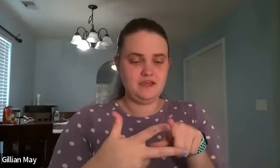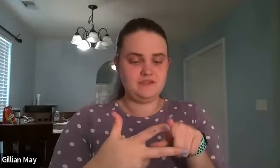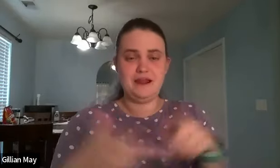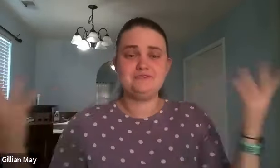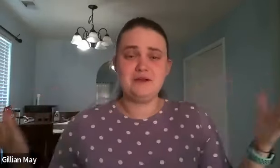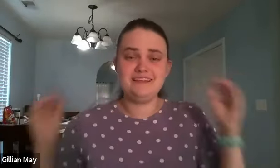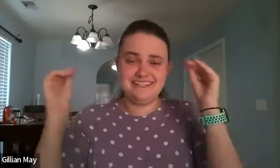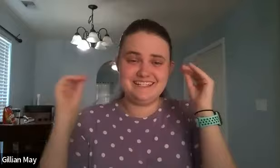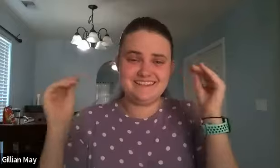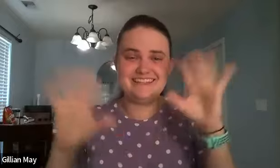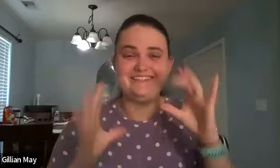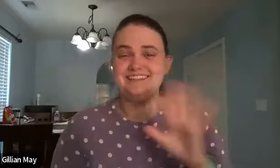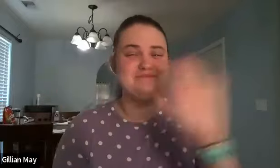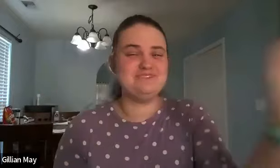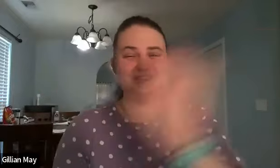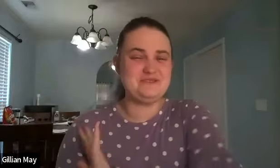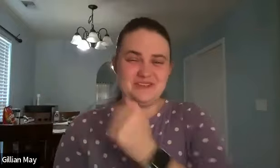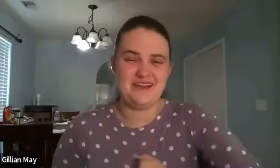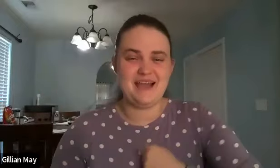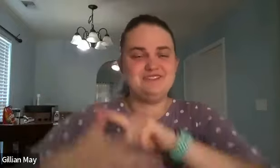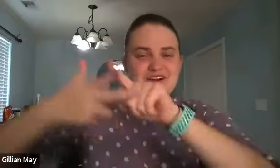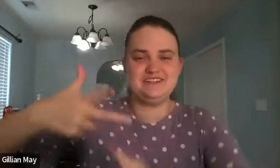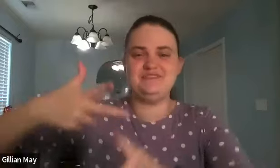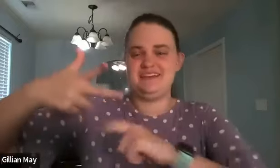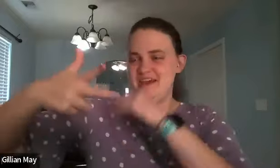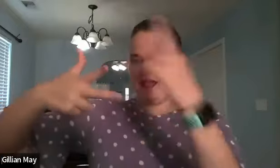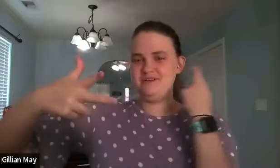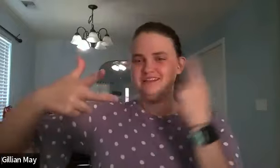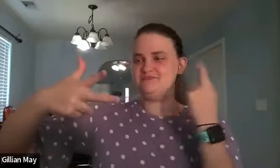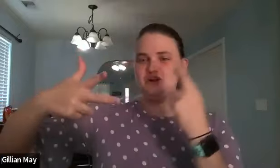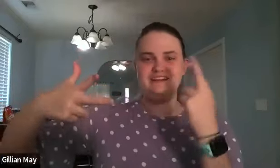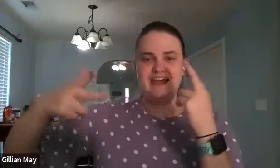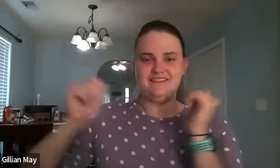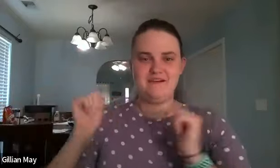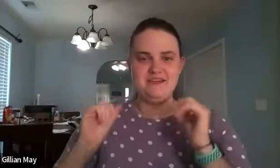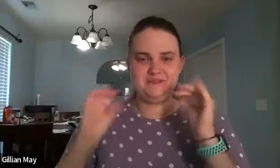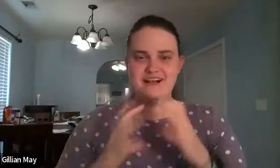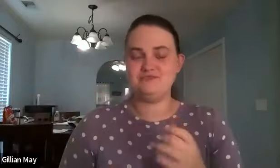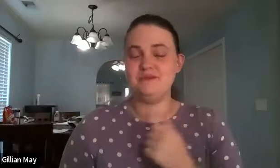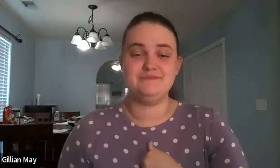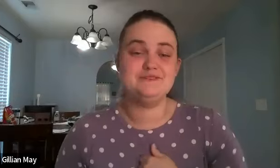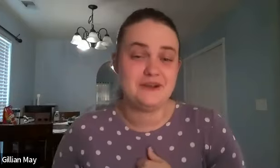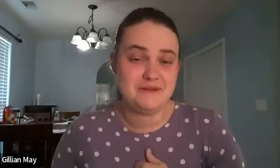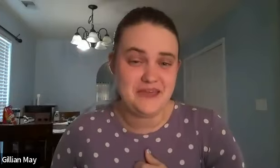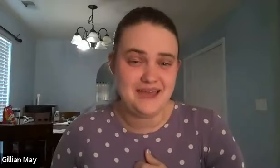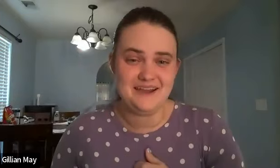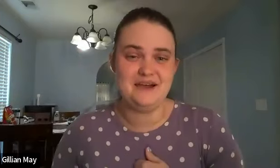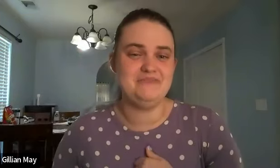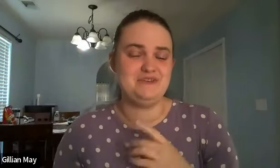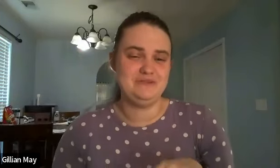other one, I'm sorry, I'm like teaching this as a lesson. I'm so sorry. I'm starting to do like, I realize I'm starting to act like how I am in my classroom. I'm so sorry about that. That normally